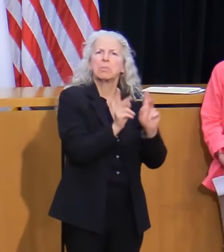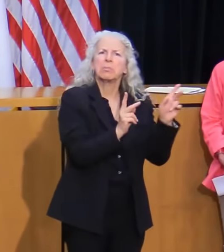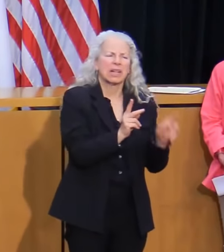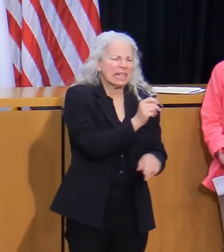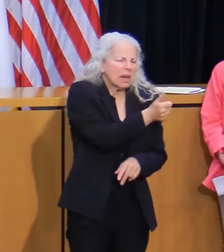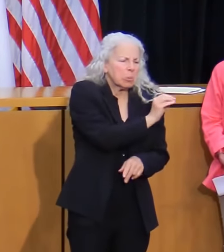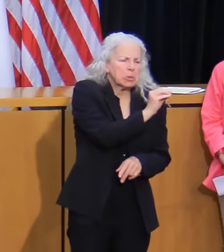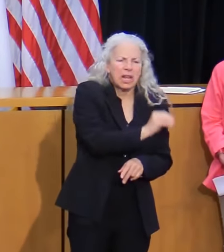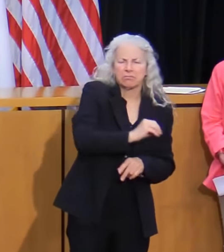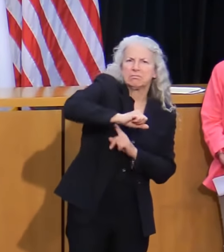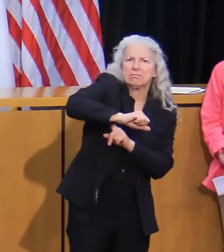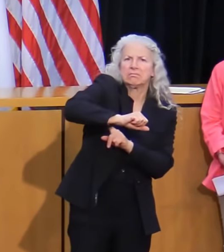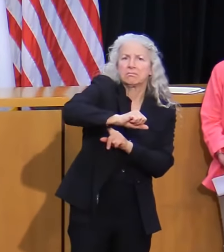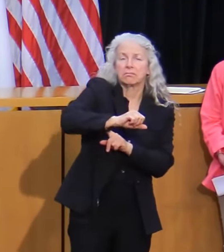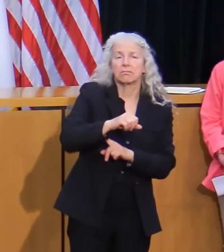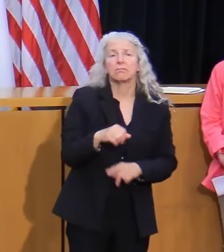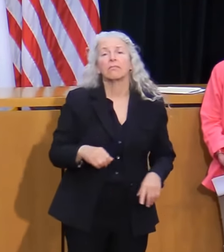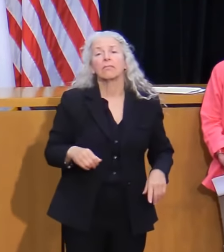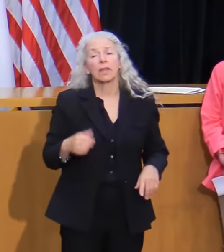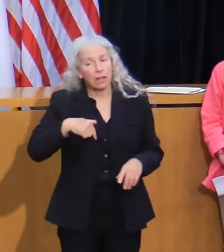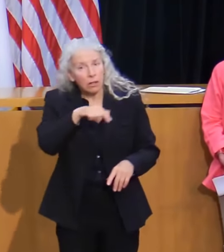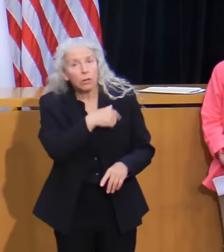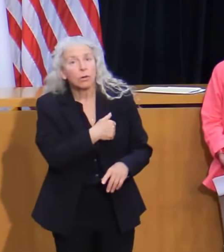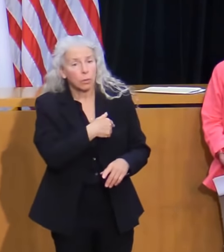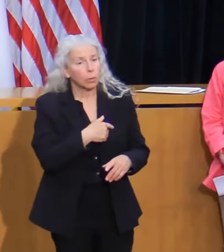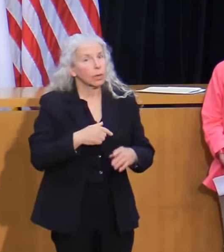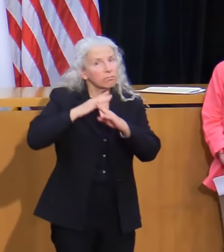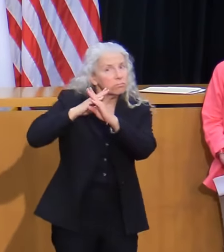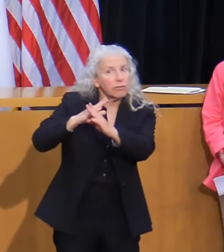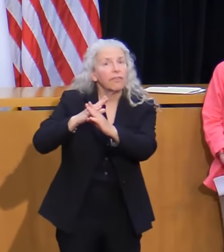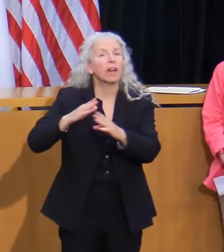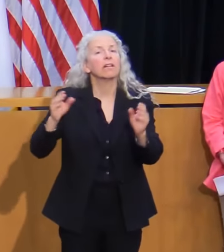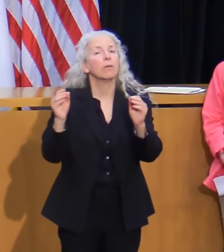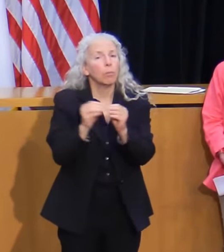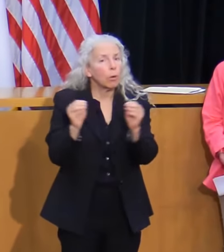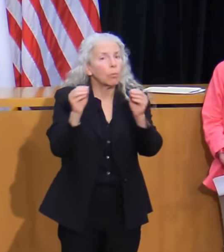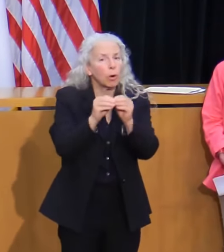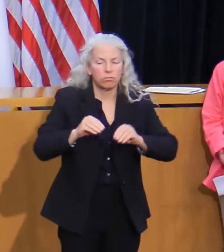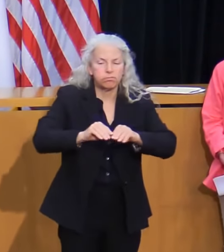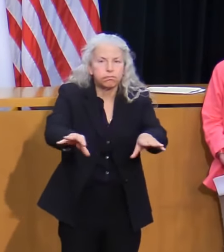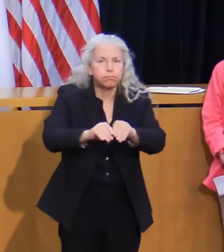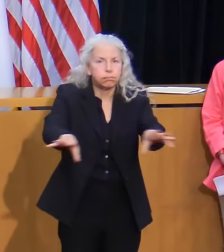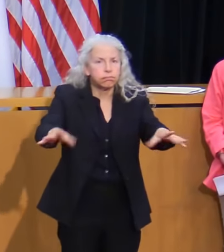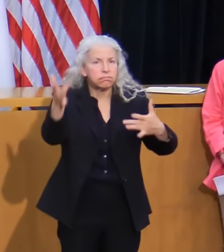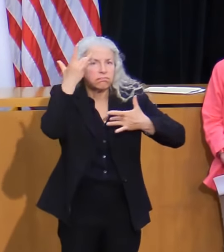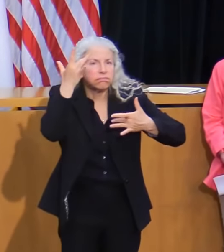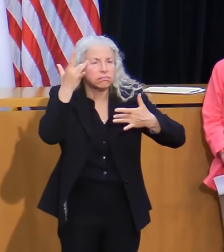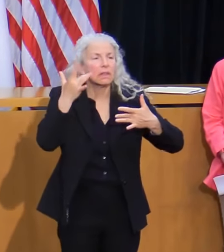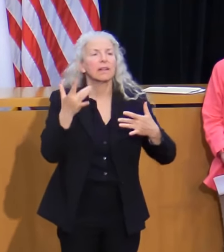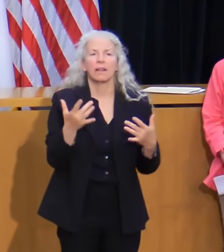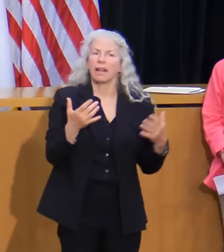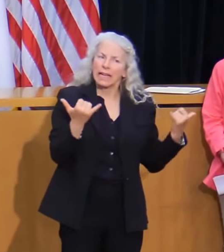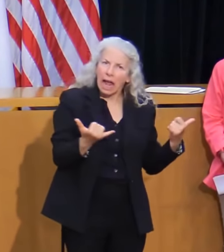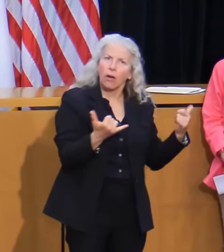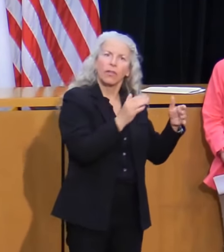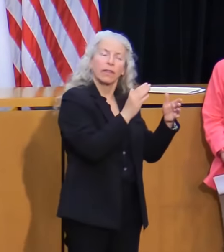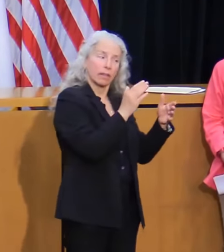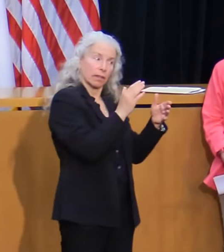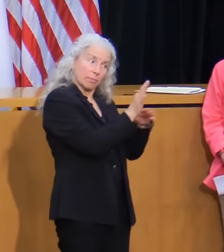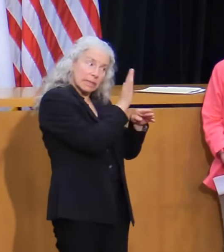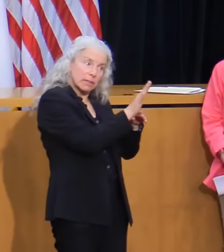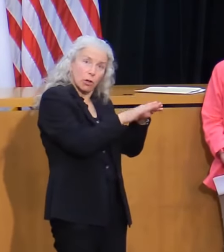vaccinations has supported our ability to keep COVID in check as we safely reopened more parts of our economy. Over the